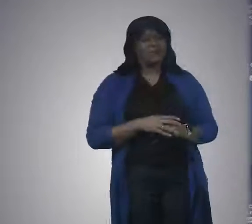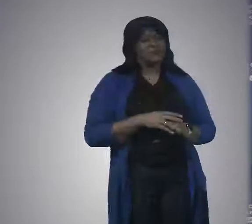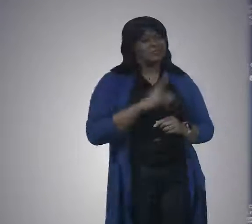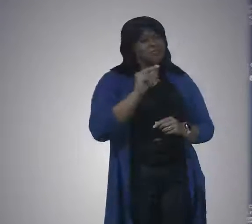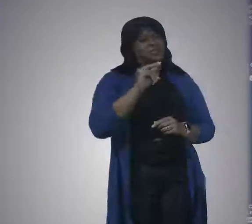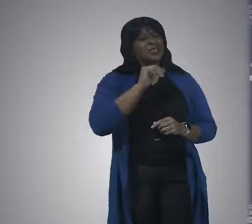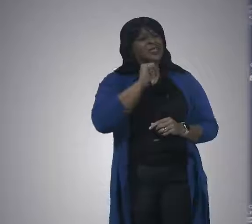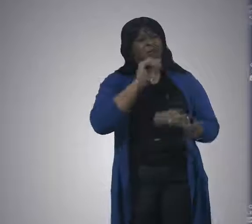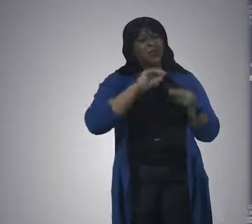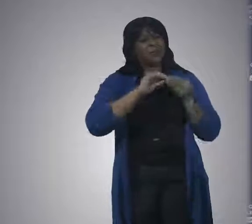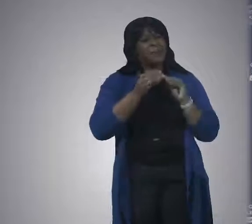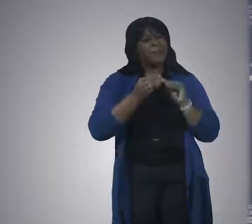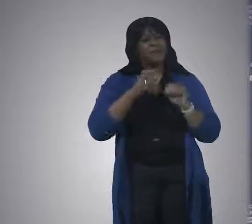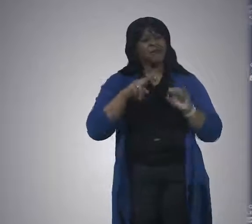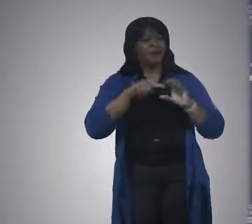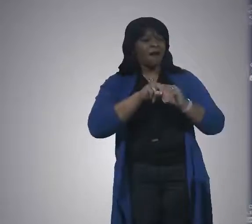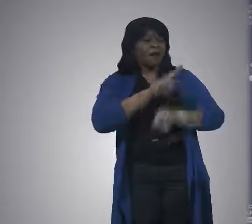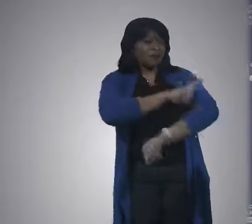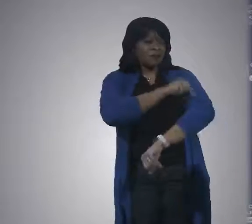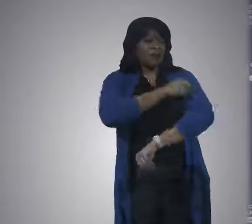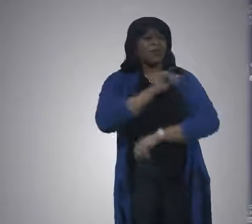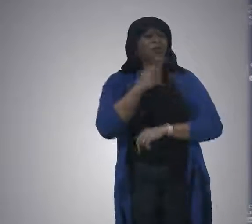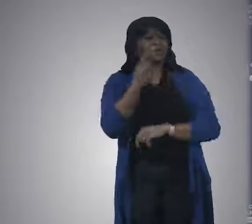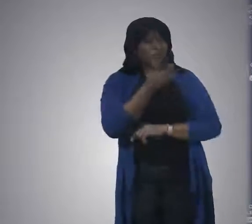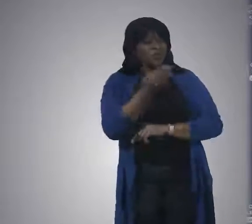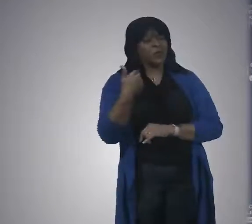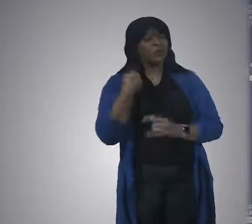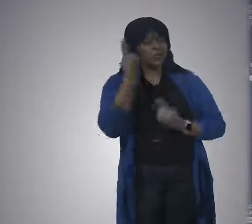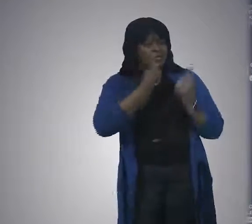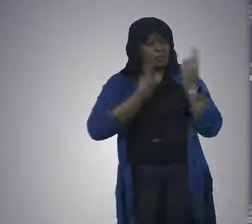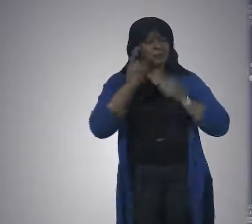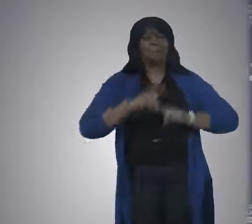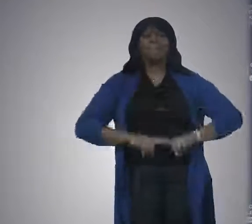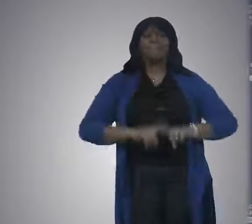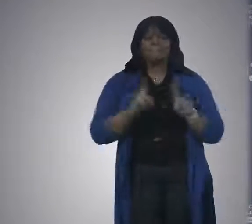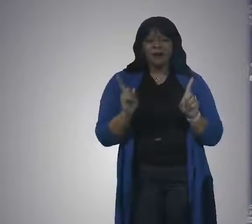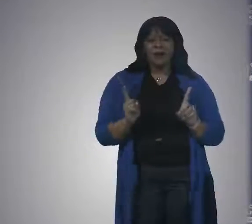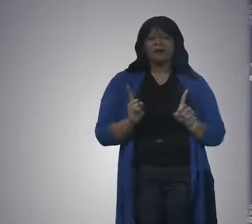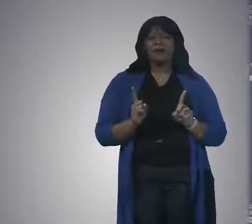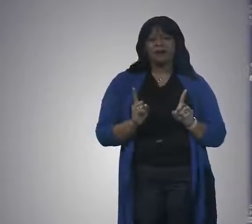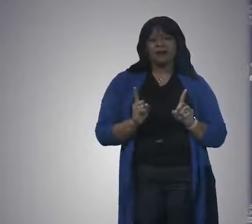the rate of hospitalization, that's one factor, but